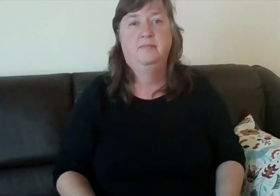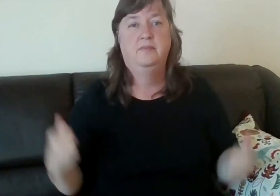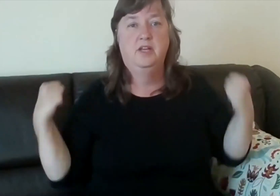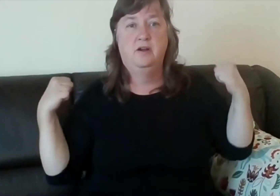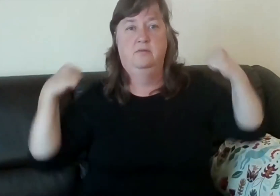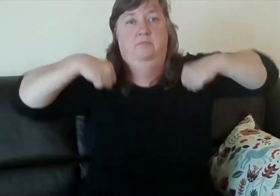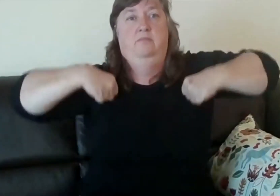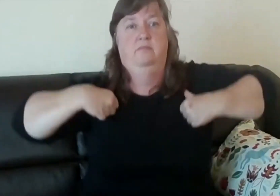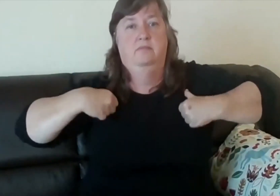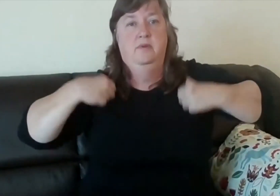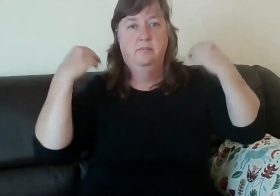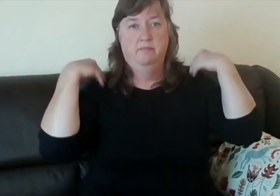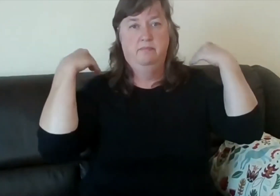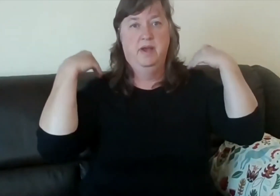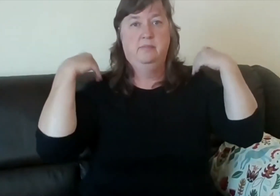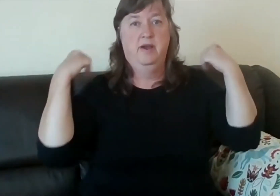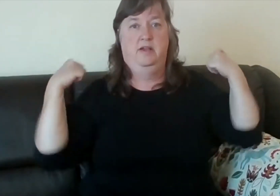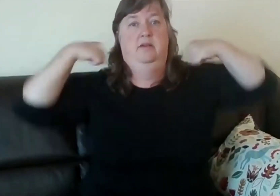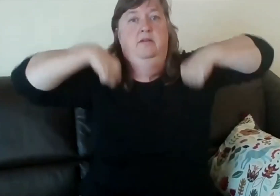You know, backpack.